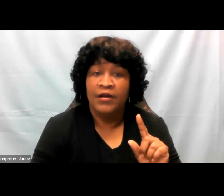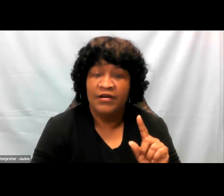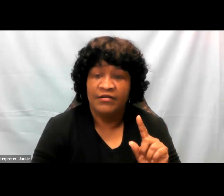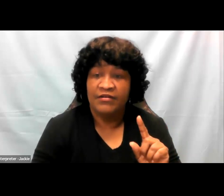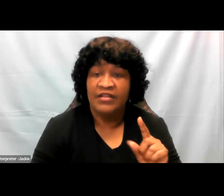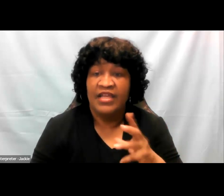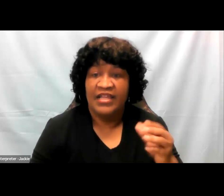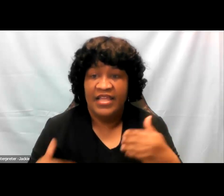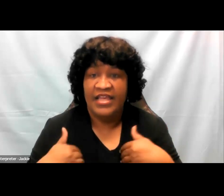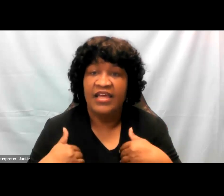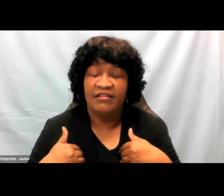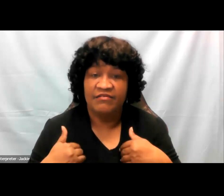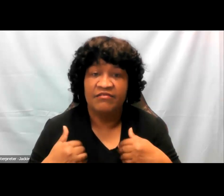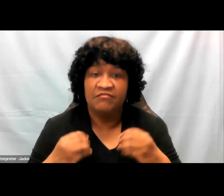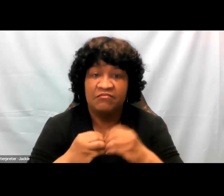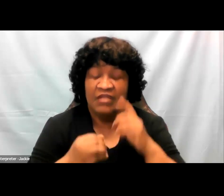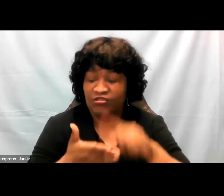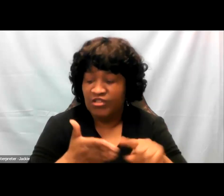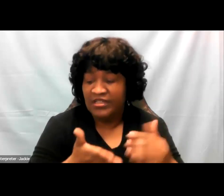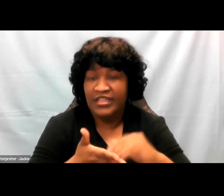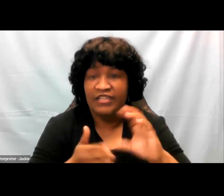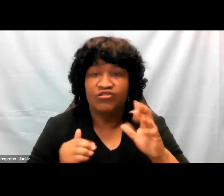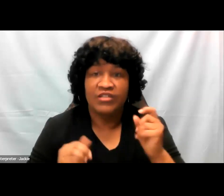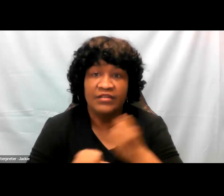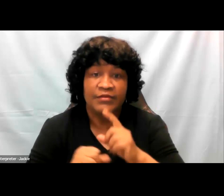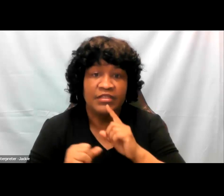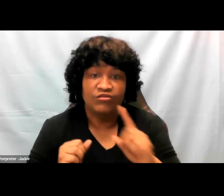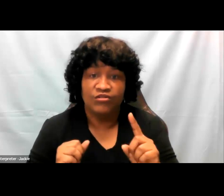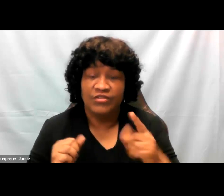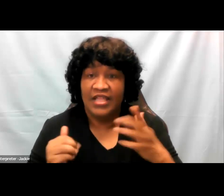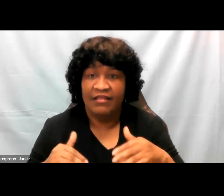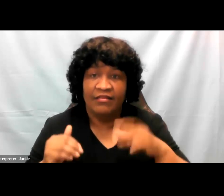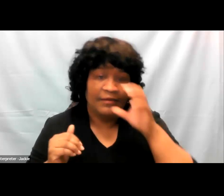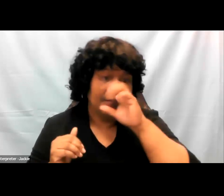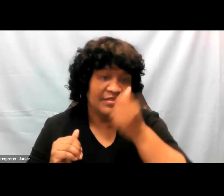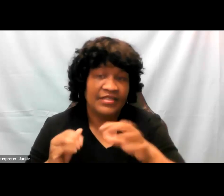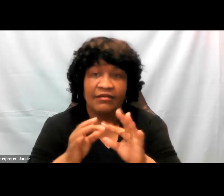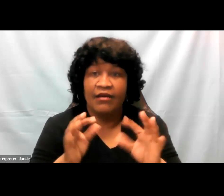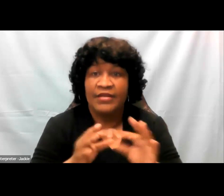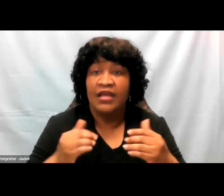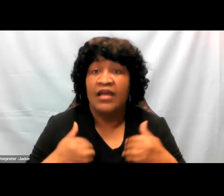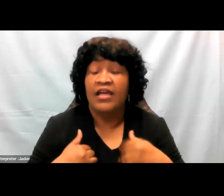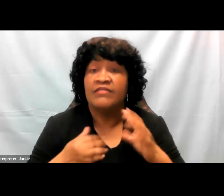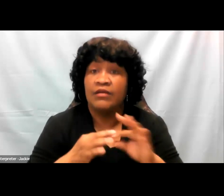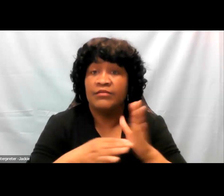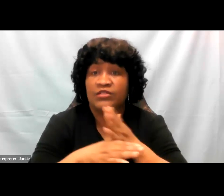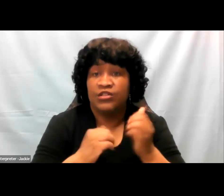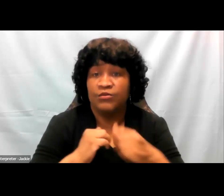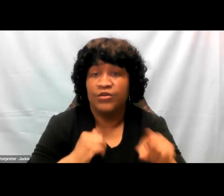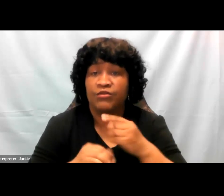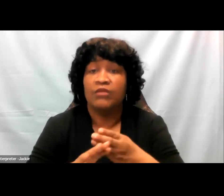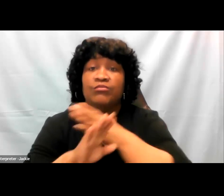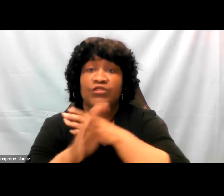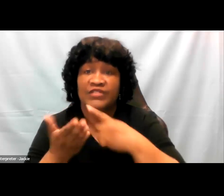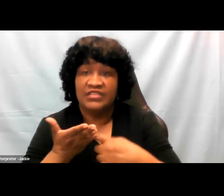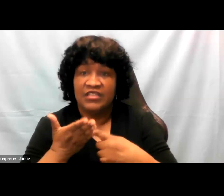a couple of, I went back and checked the chat to make sure I hadn't missed any comments, and I have a couple of comments to share on our previous